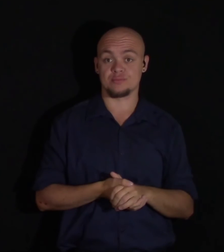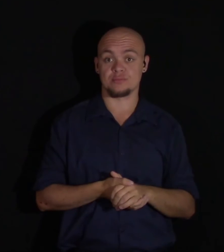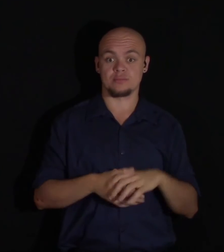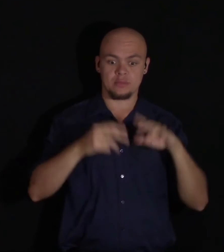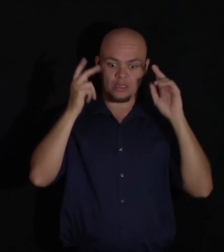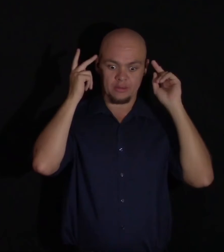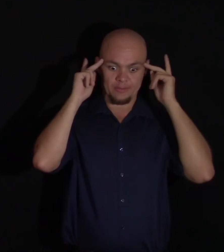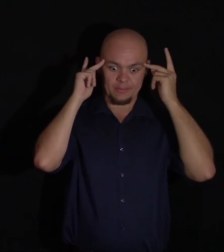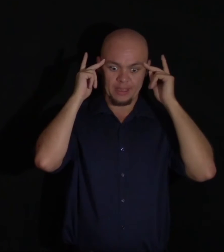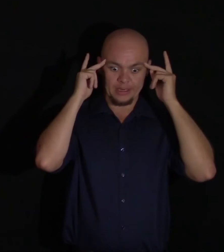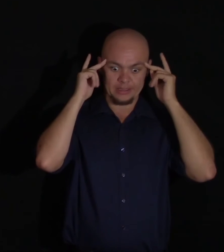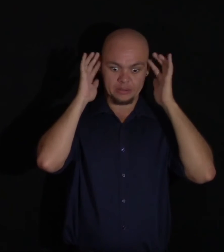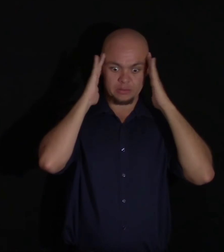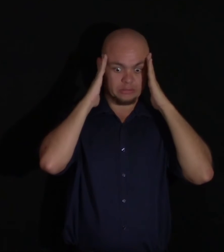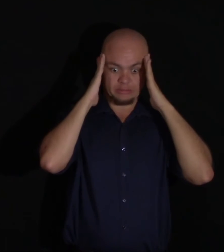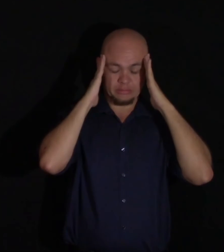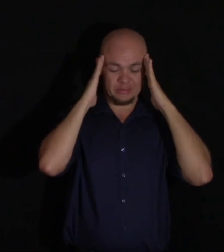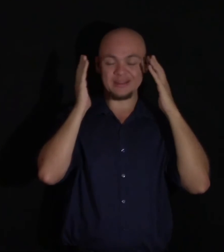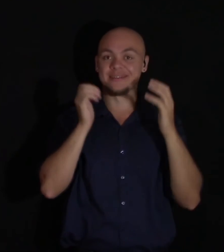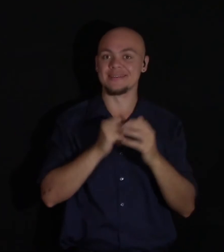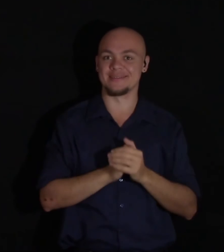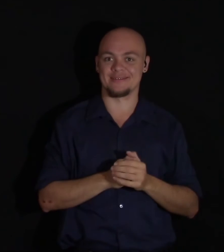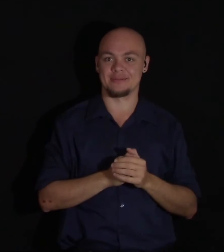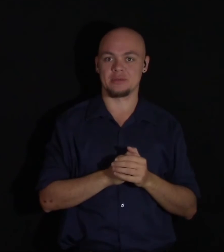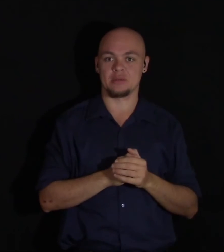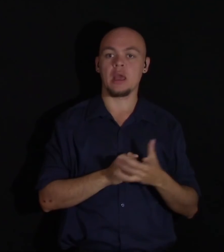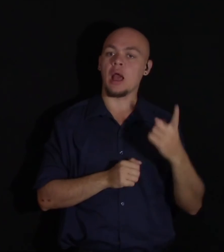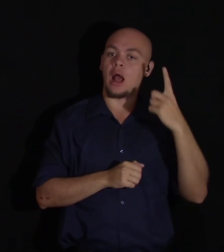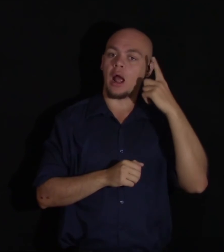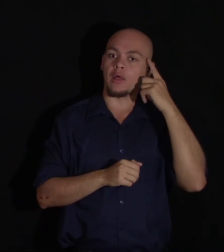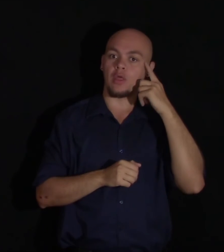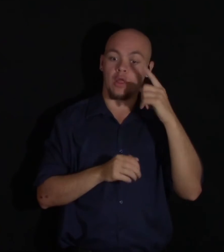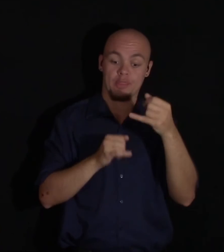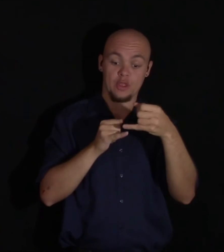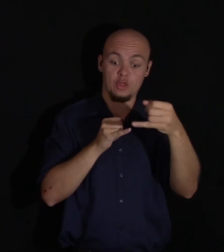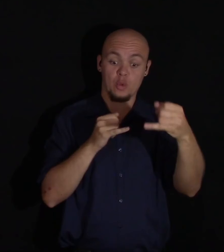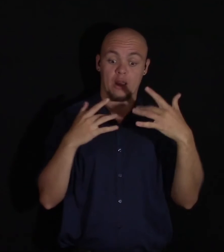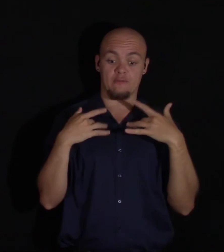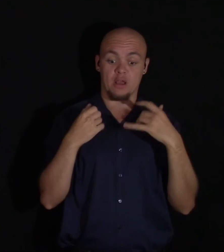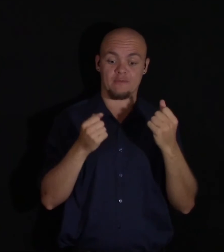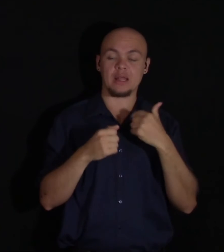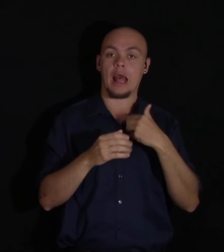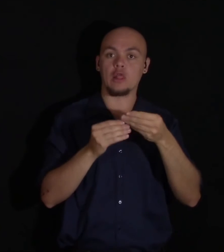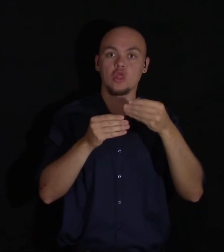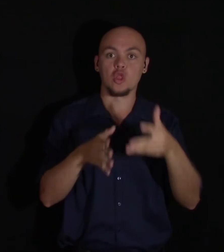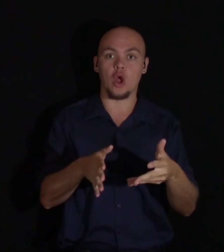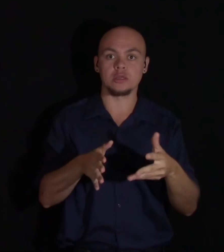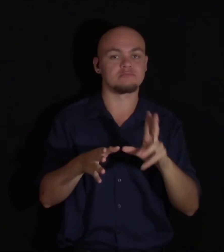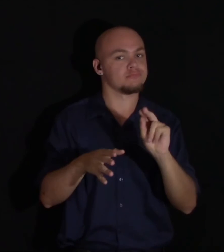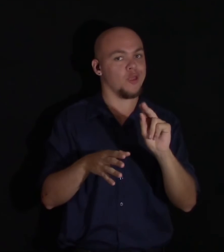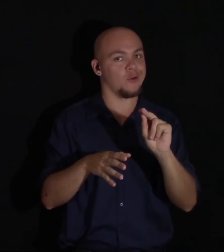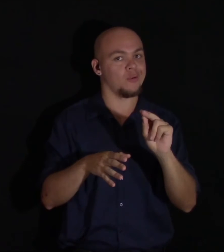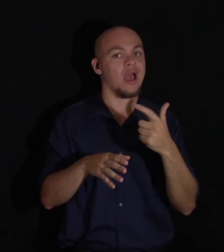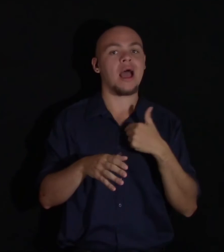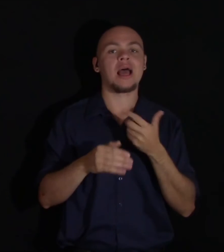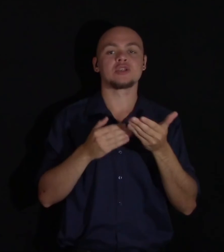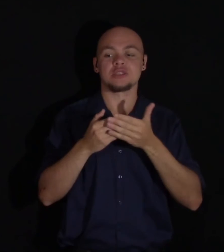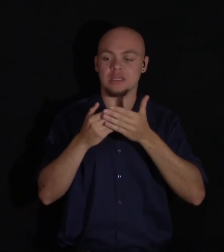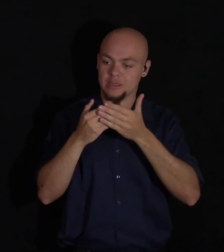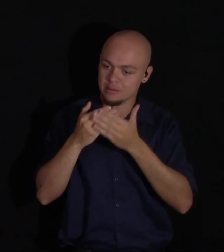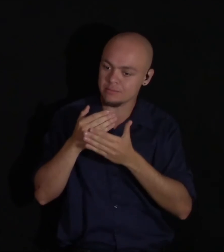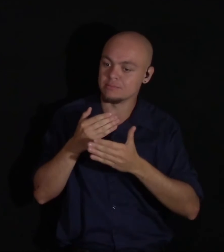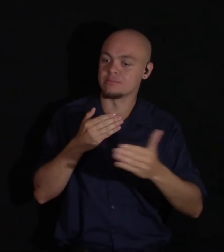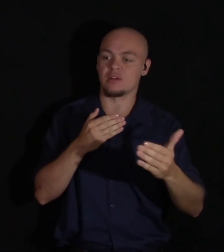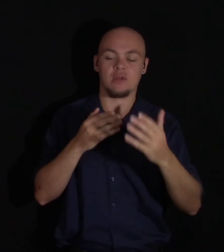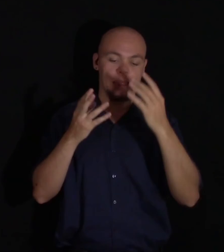Panic had set in. I thought I had lost the thread, but I hadn't. I needed to move on from